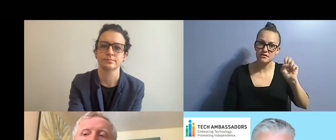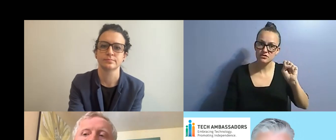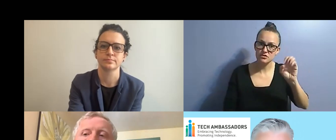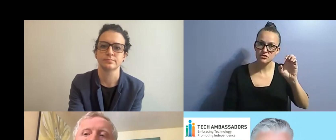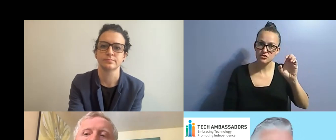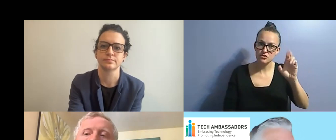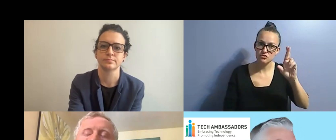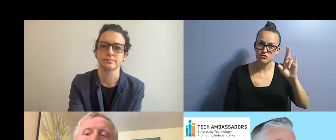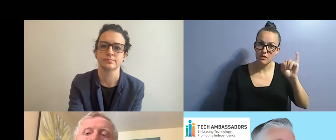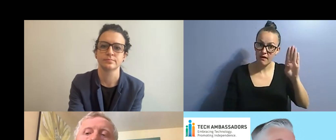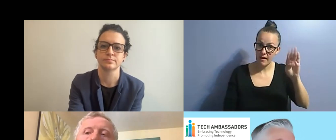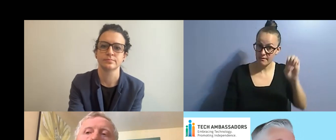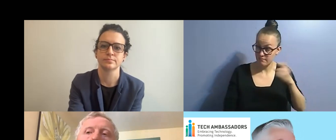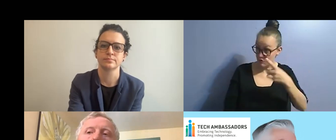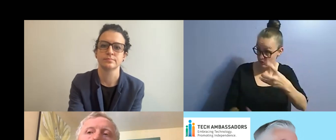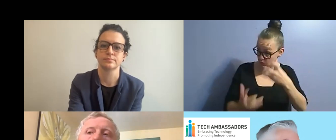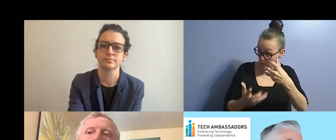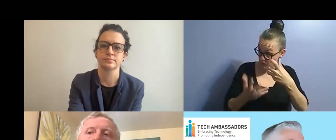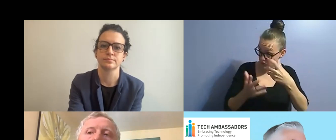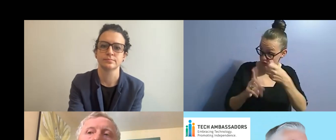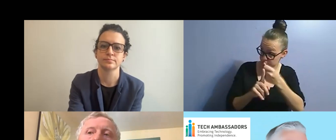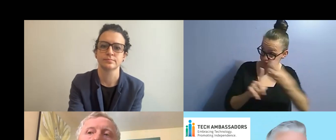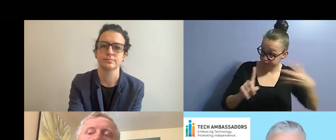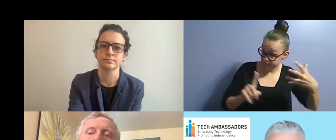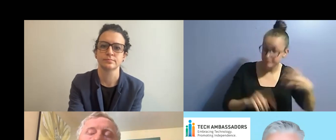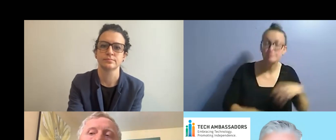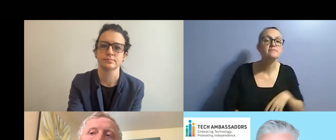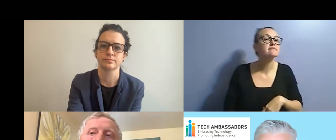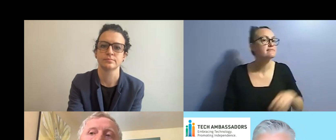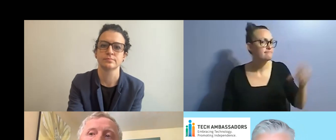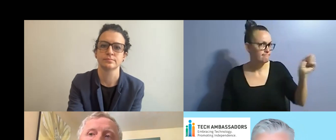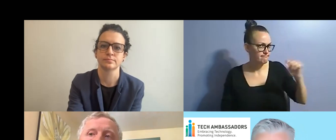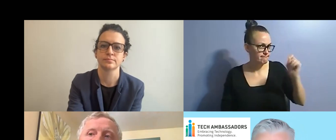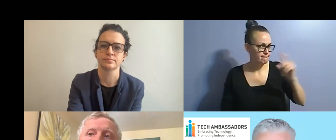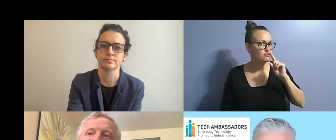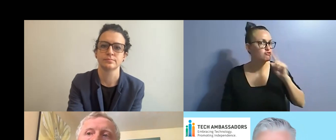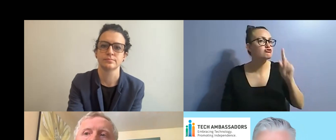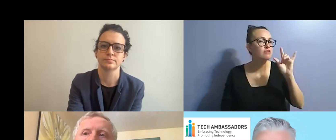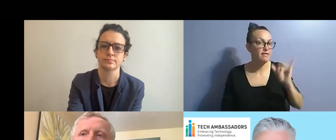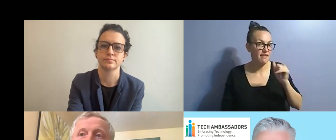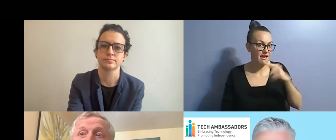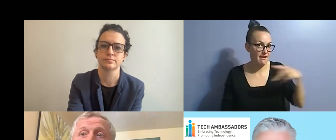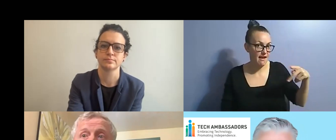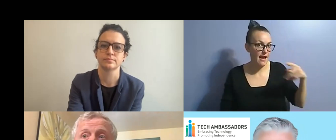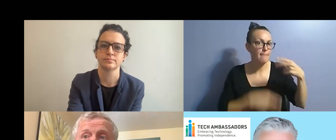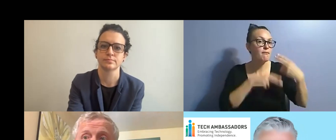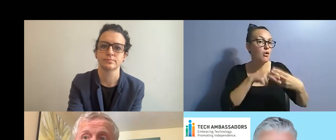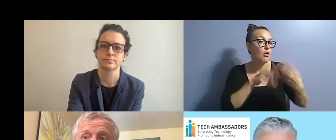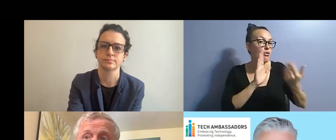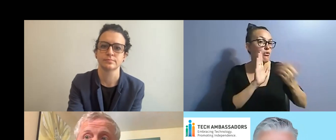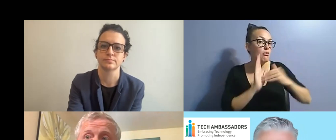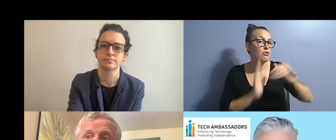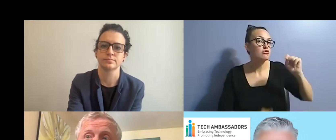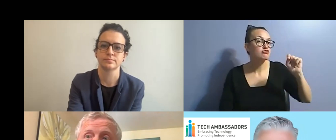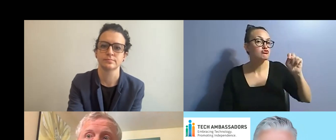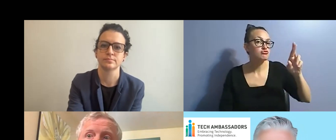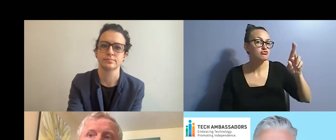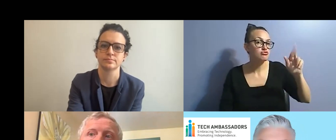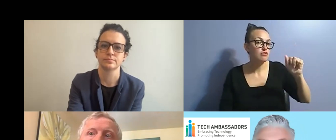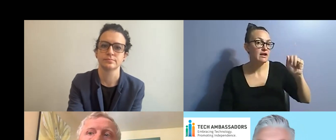talk about that for a second? The Transcribe app, it does cost a little